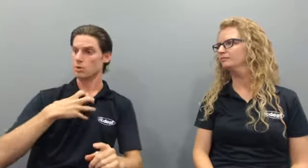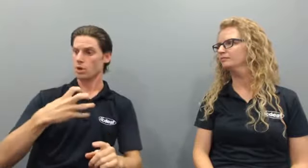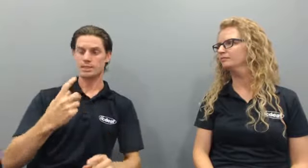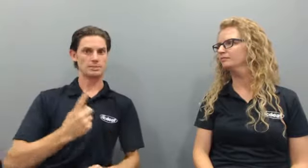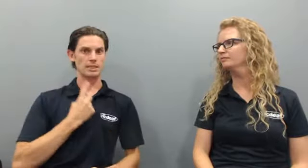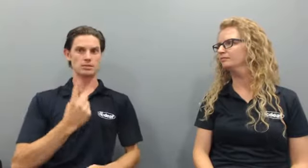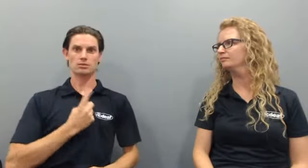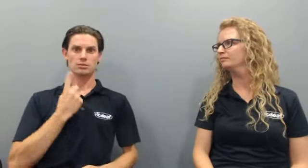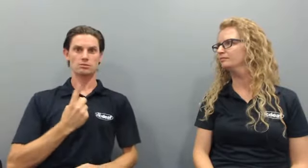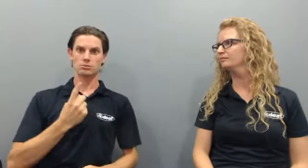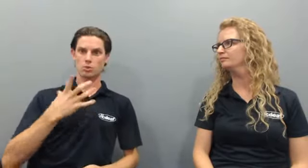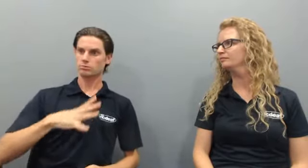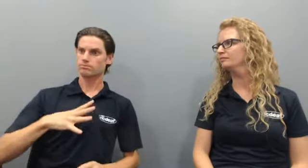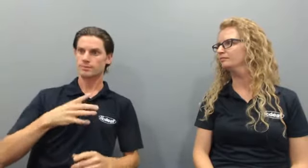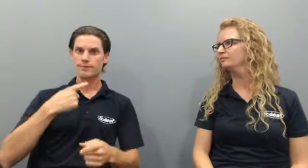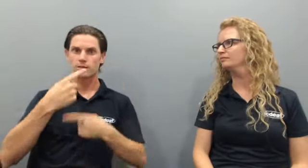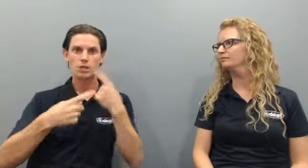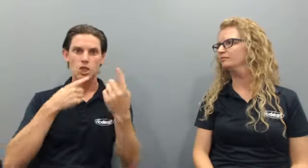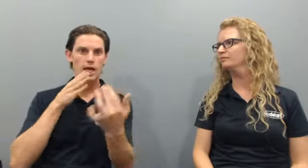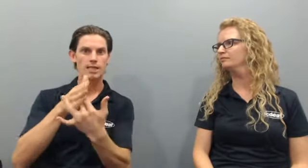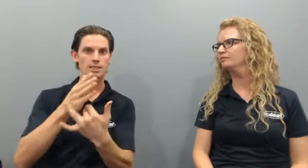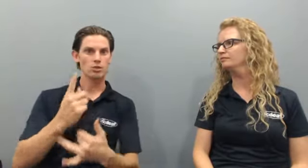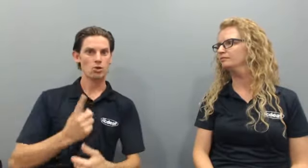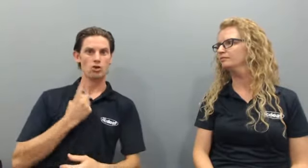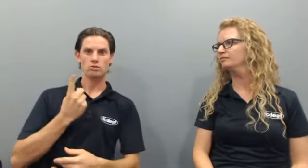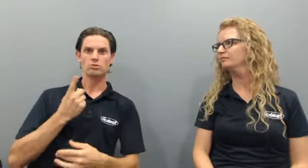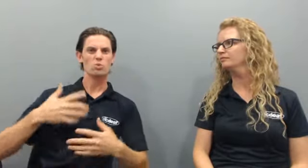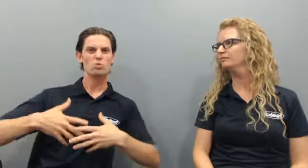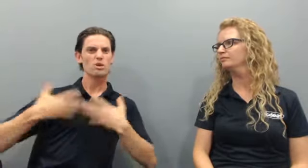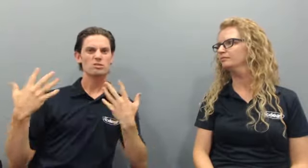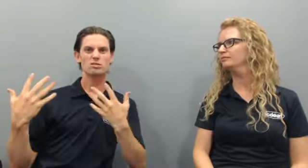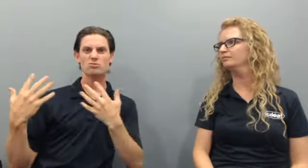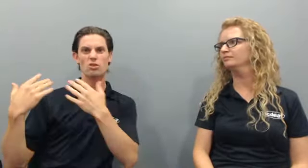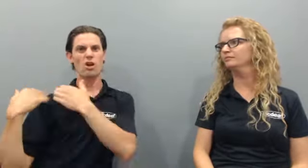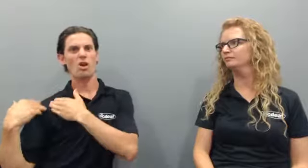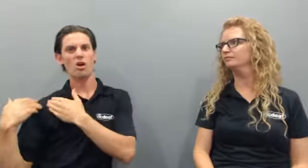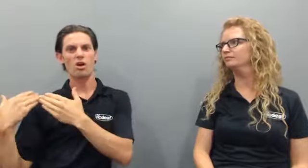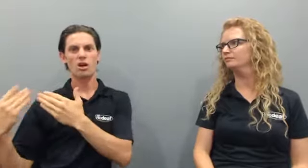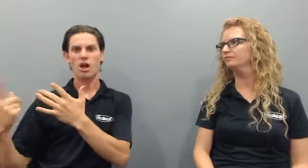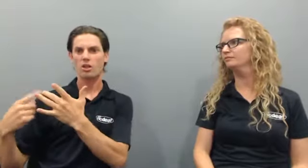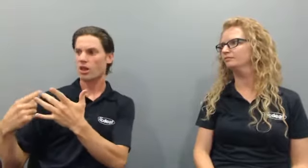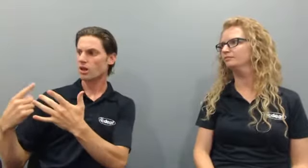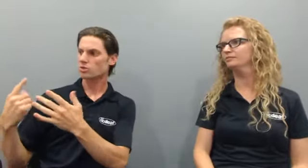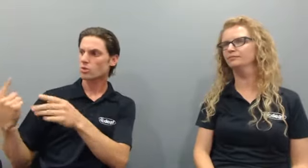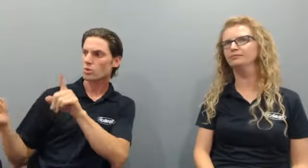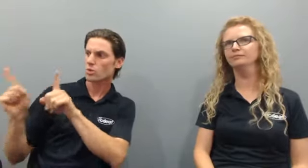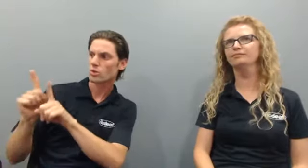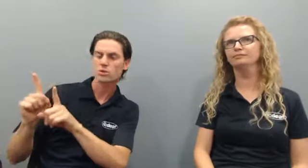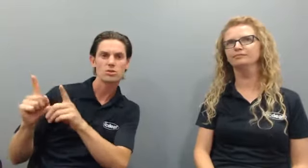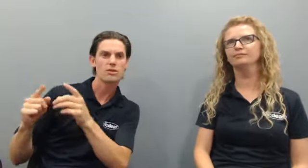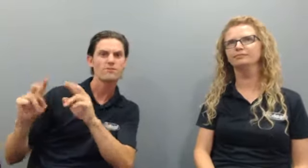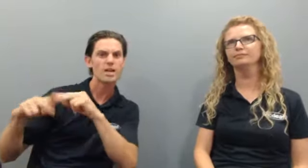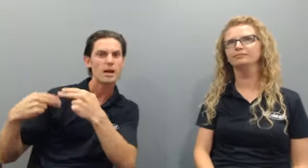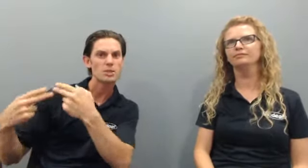hearing counterparts. Maybe you want to be more independent, you want to access information on your own, you don't want to rely on